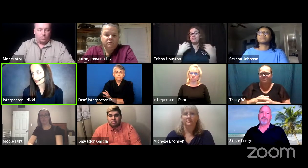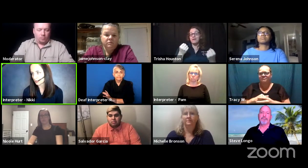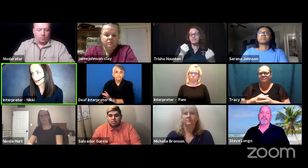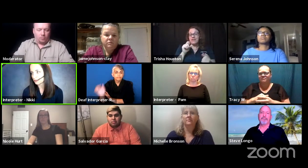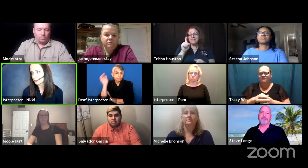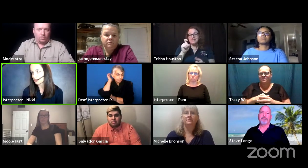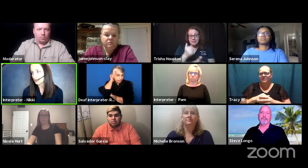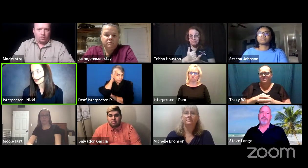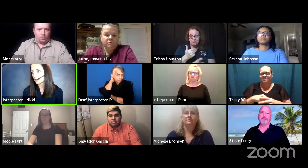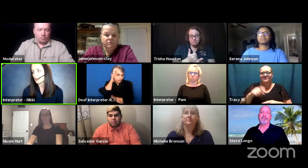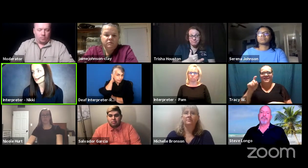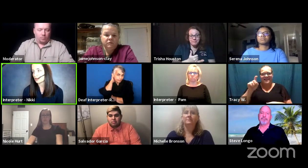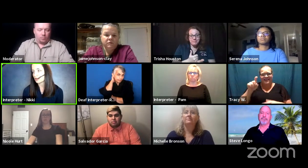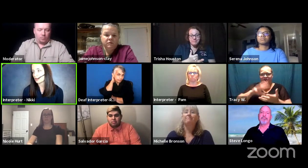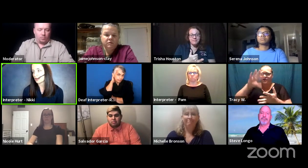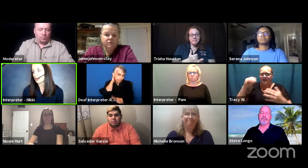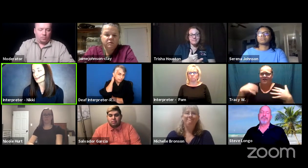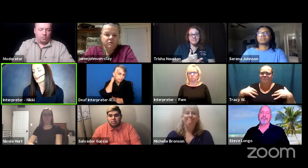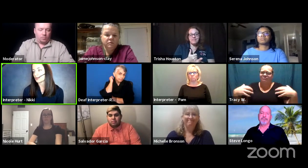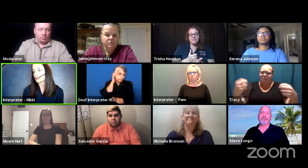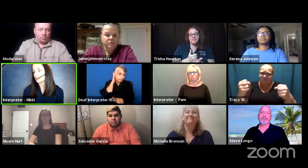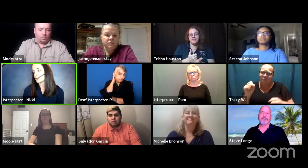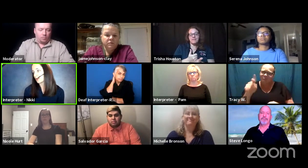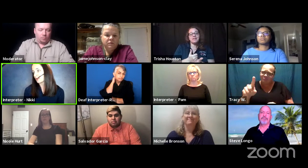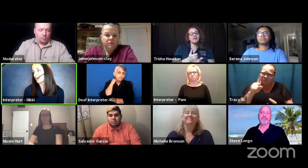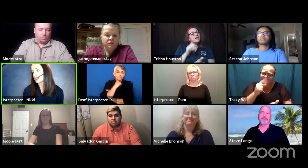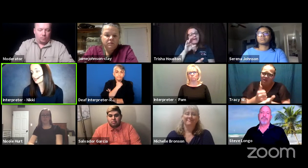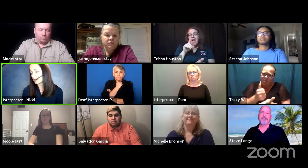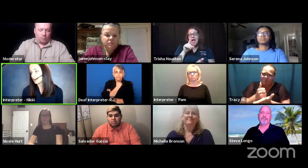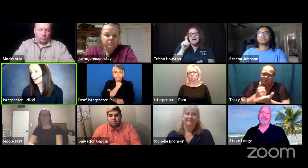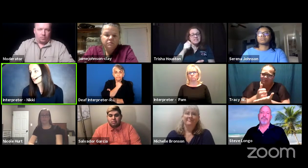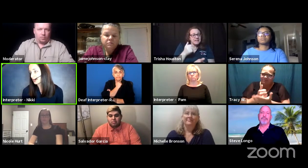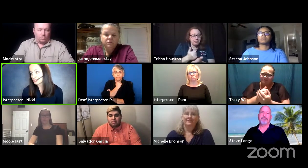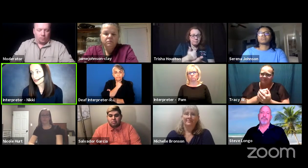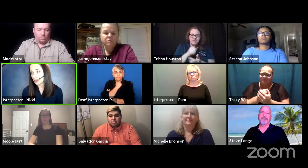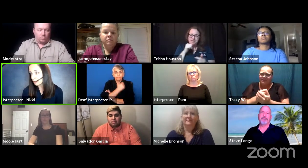available. And we also know that it is healthy to ask for help.